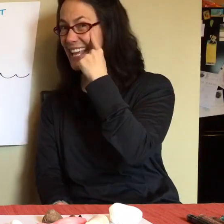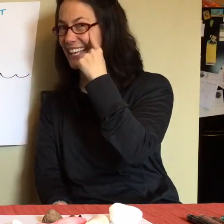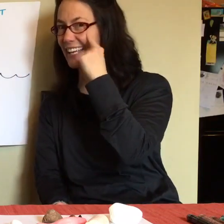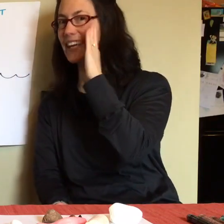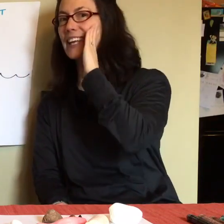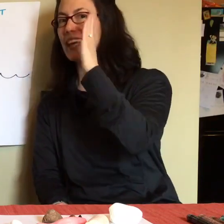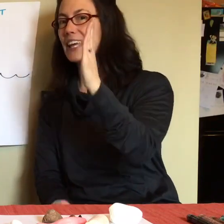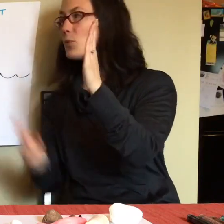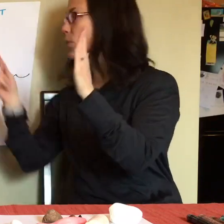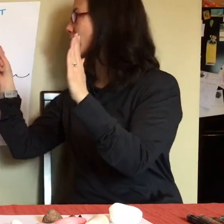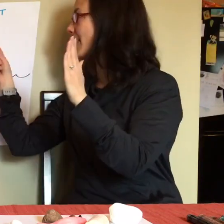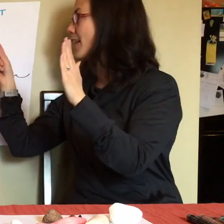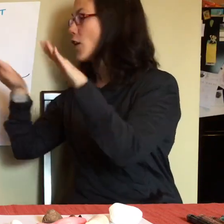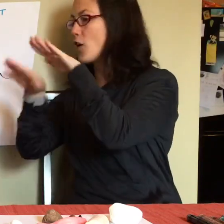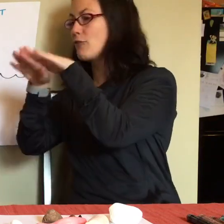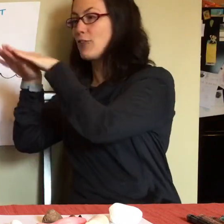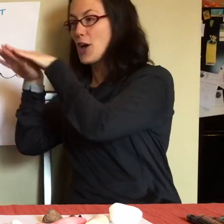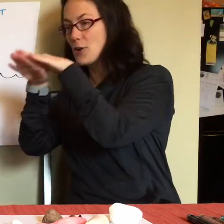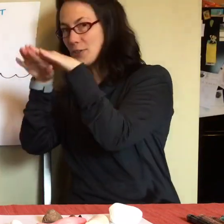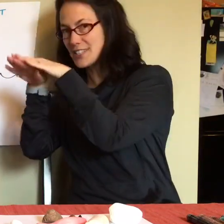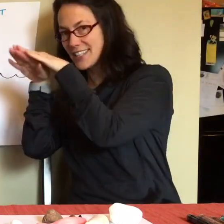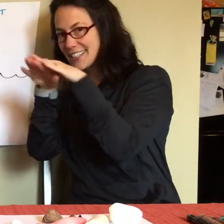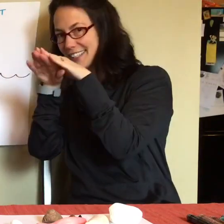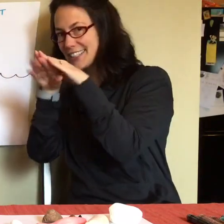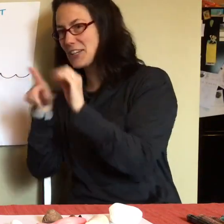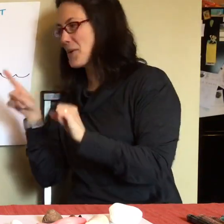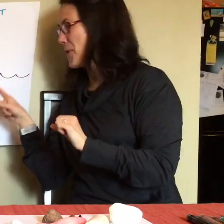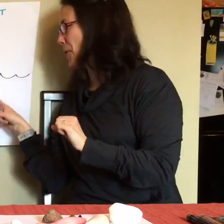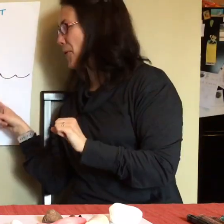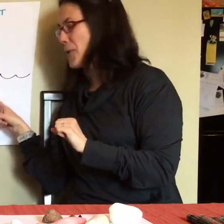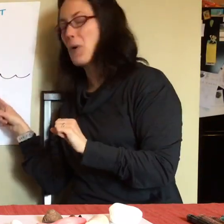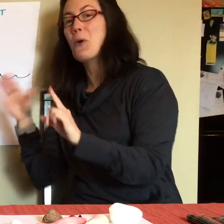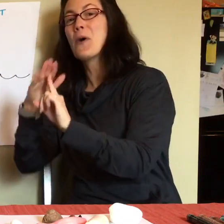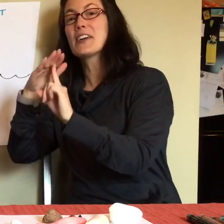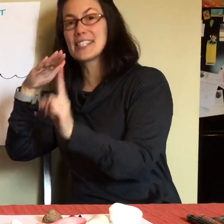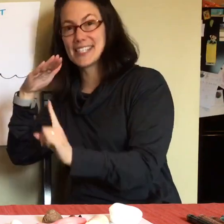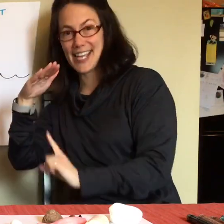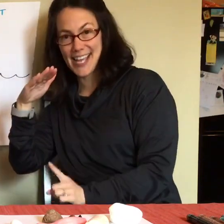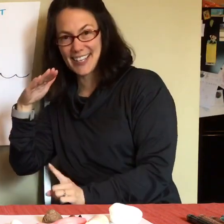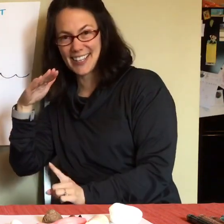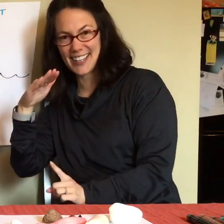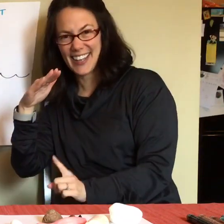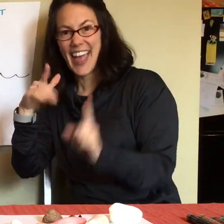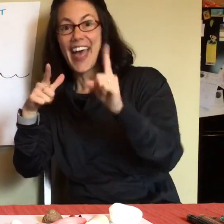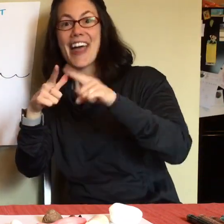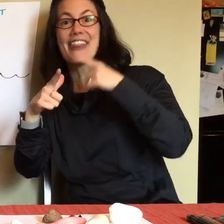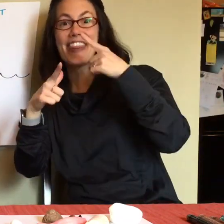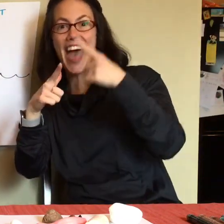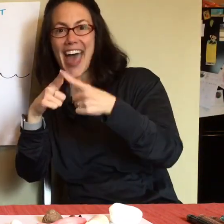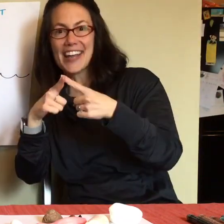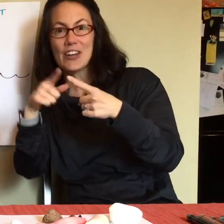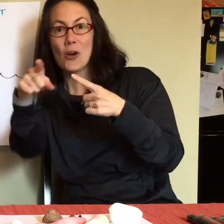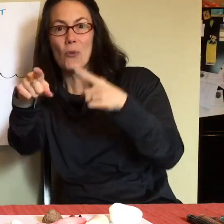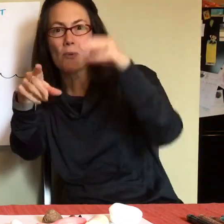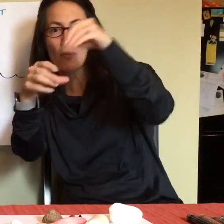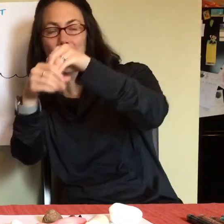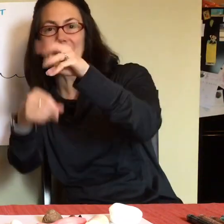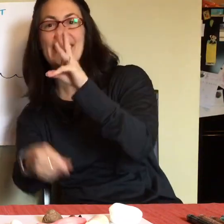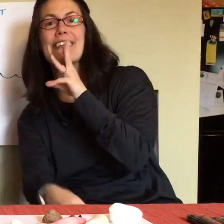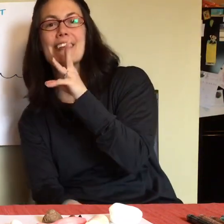think it will float or sink. Then we will put it in